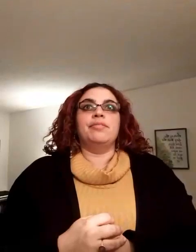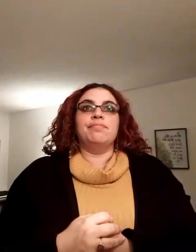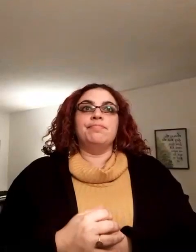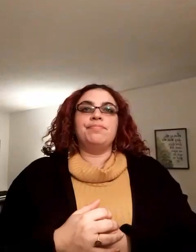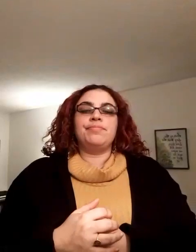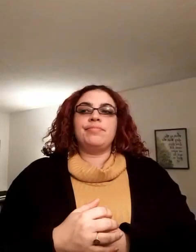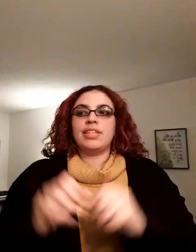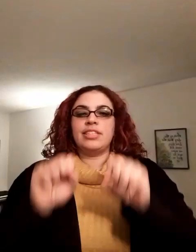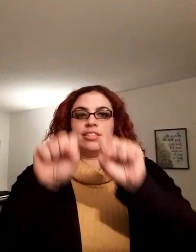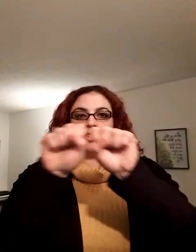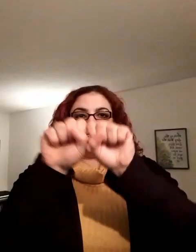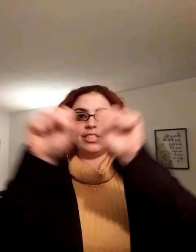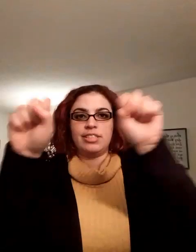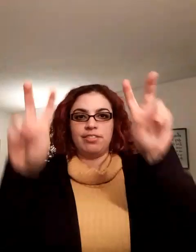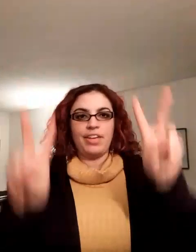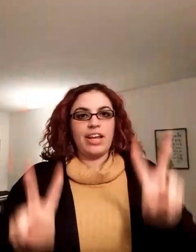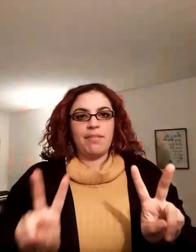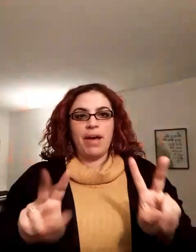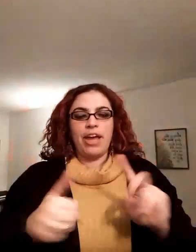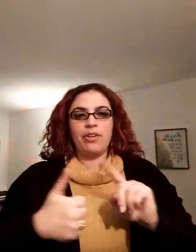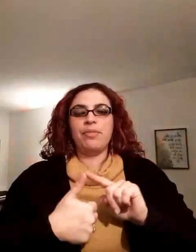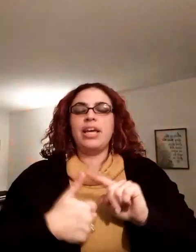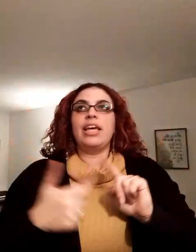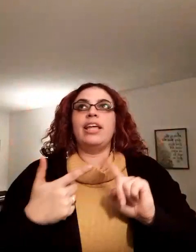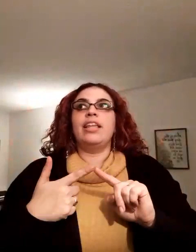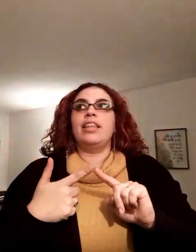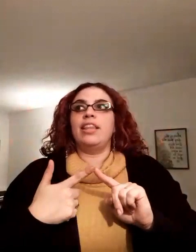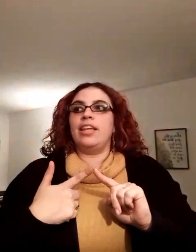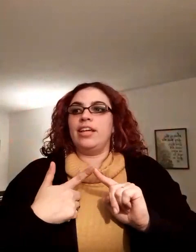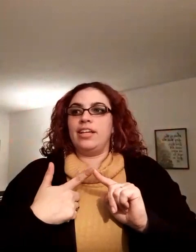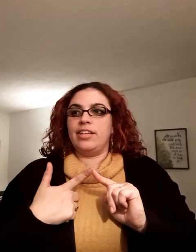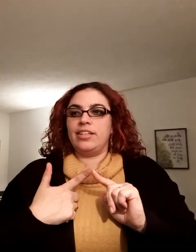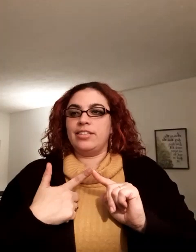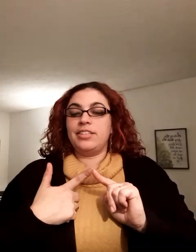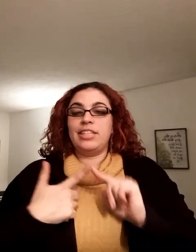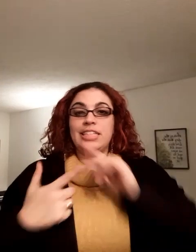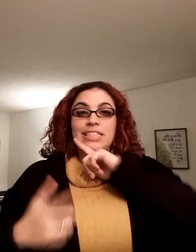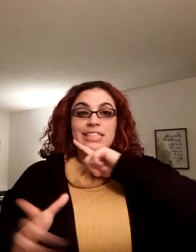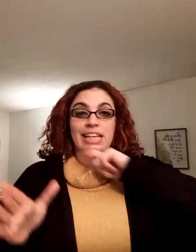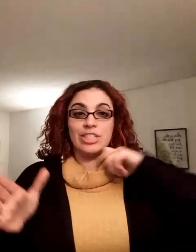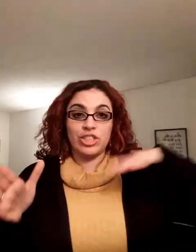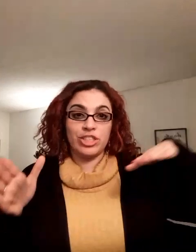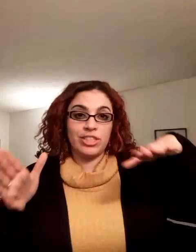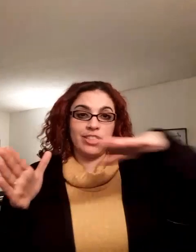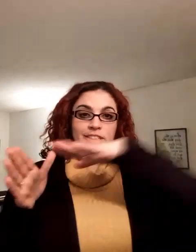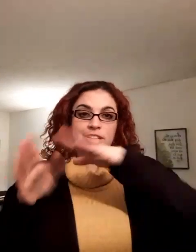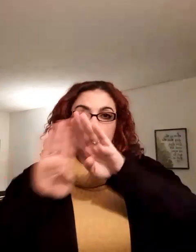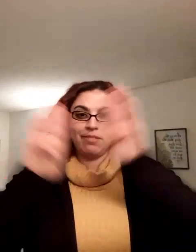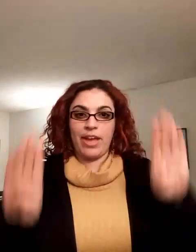Um, so the savanna biome, the desert